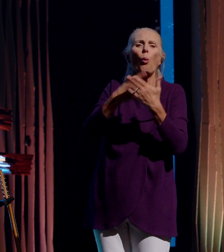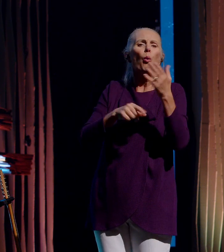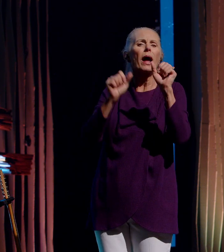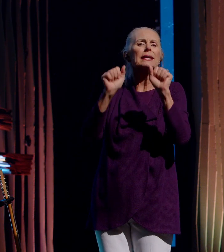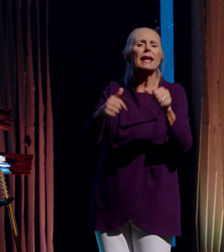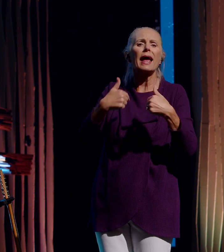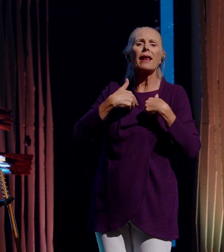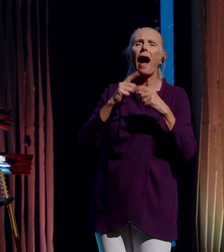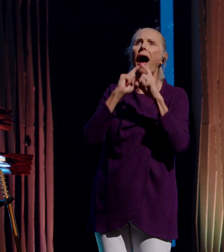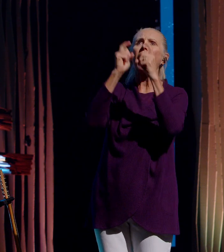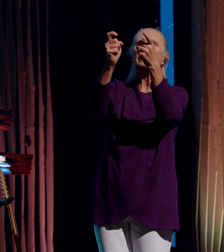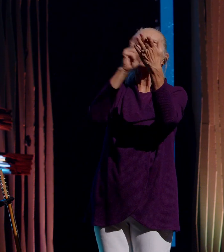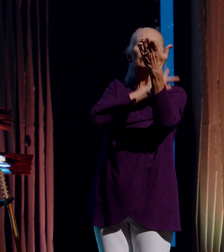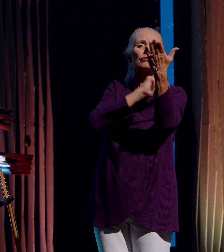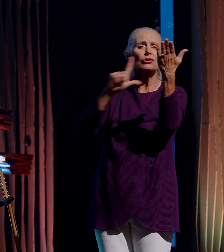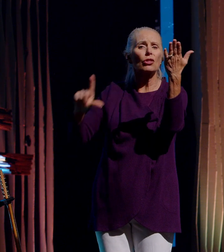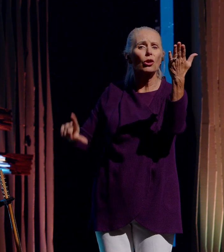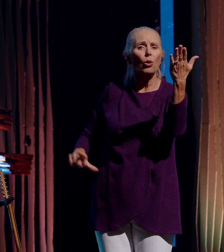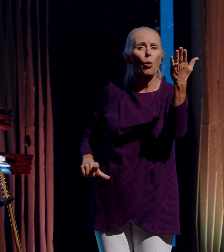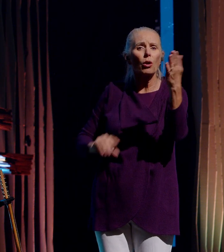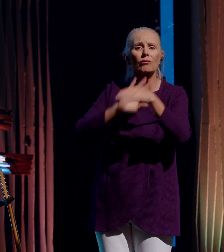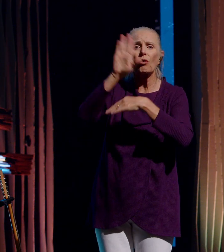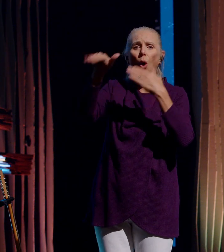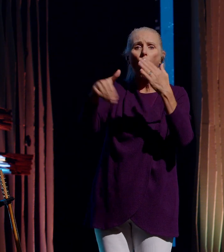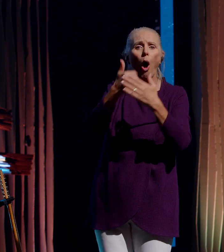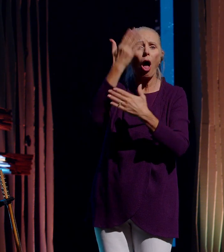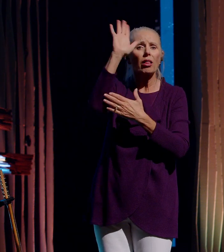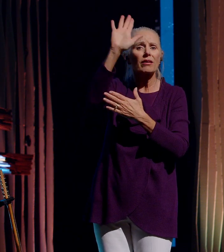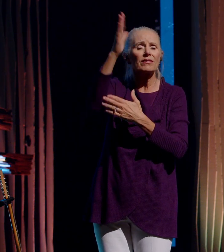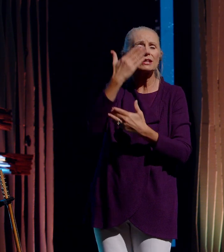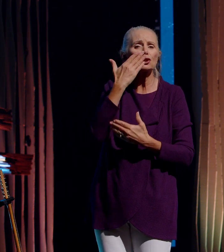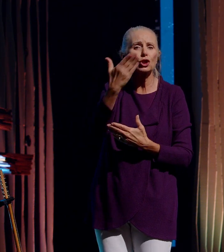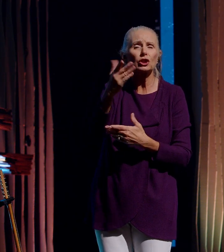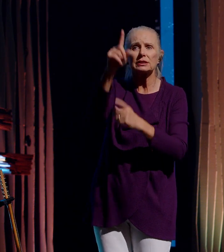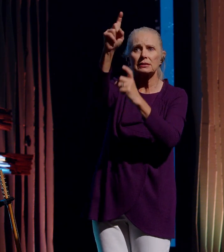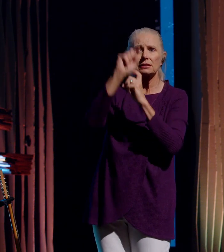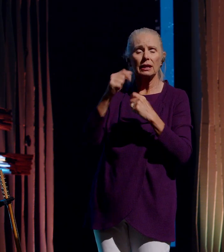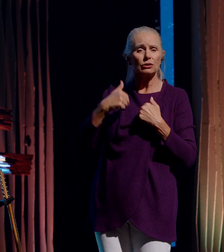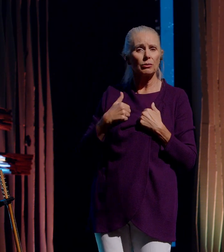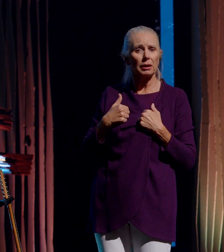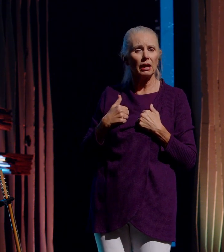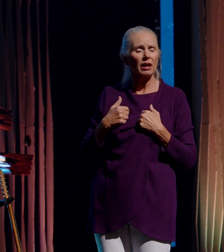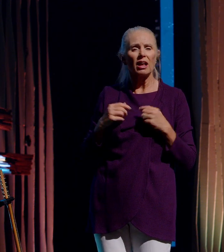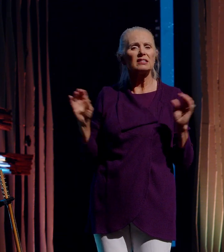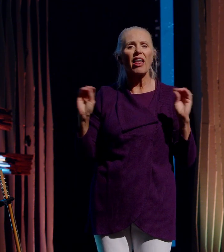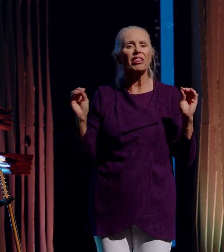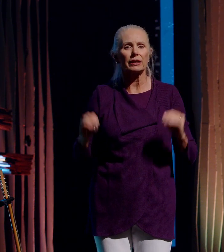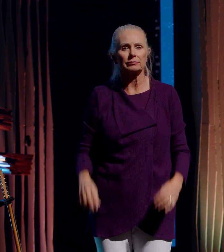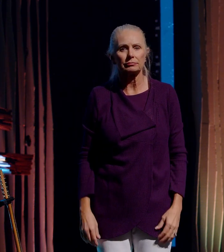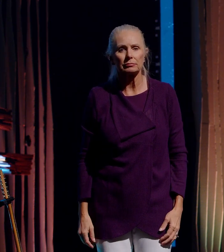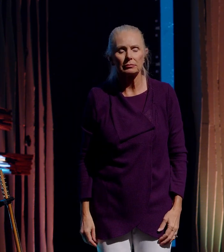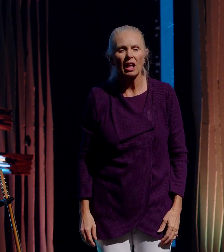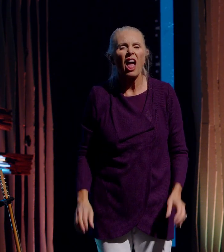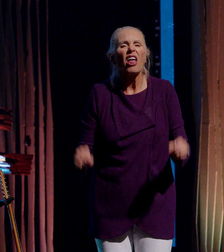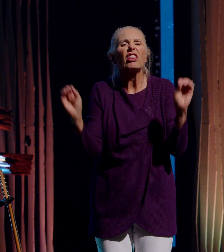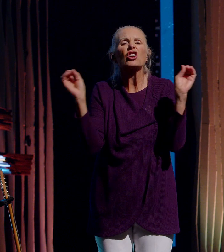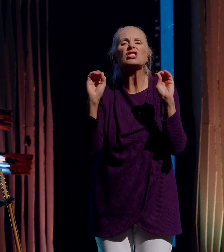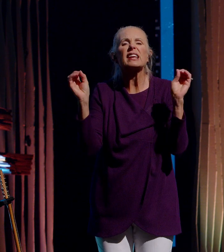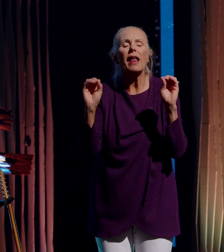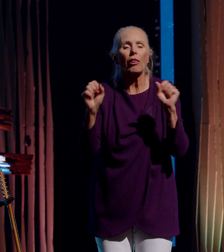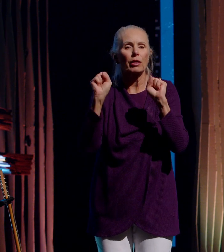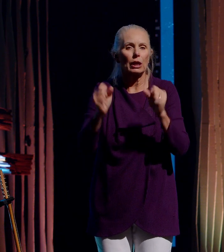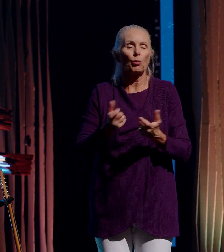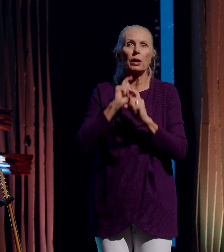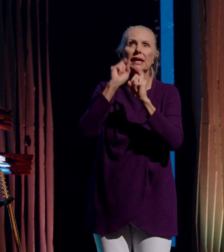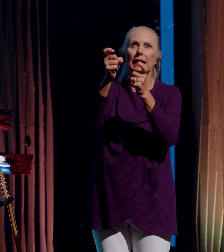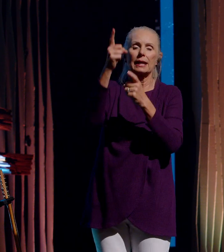the Lord for all his goodness to me?" Now for us today, there is nothing that we could possibly give back to the Lord that would make us